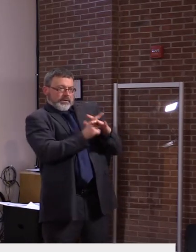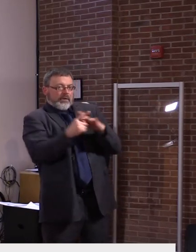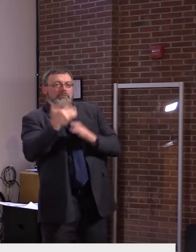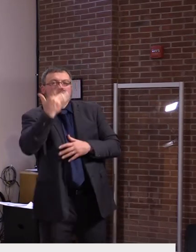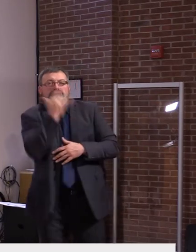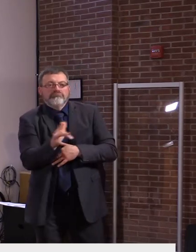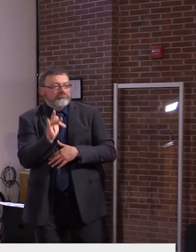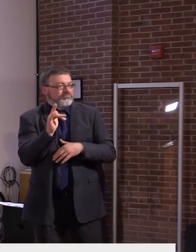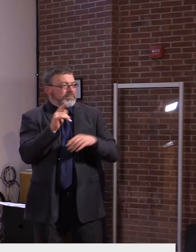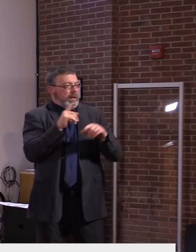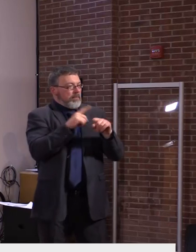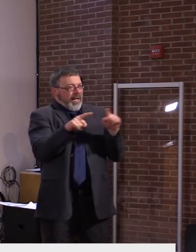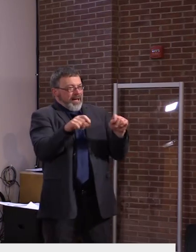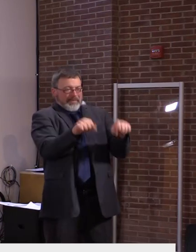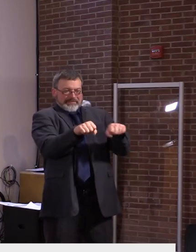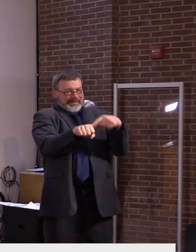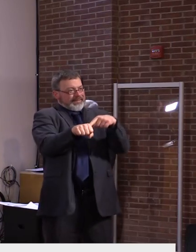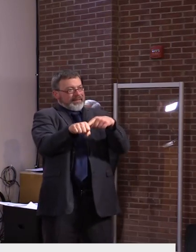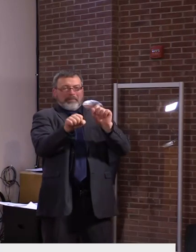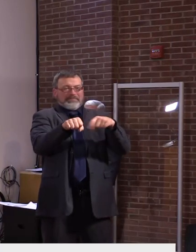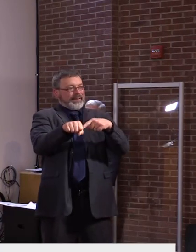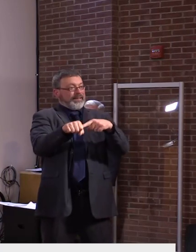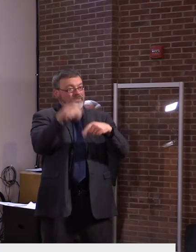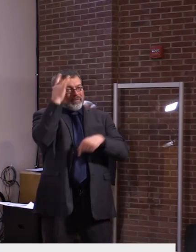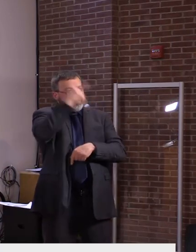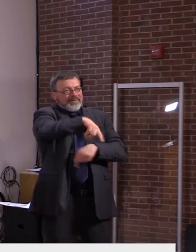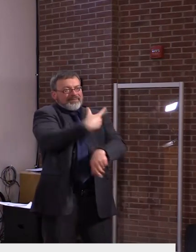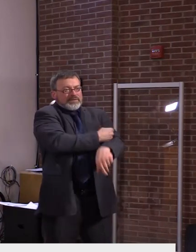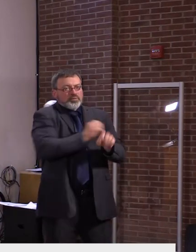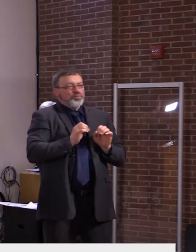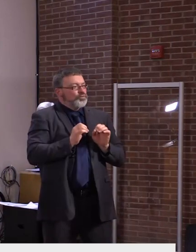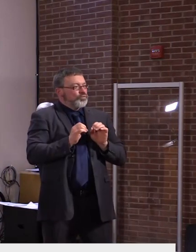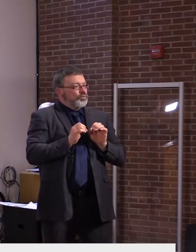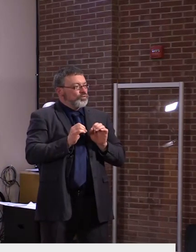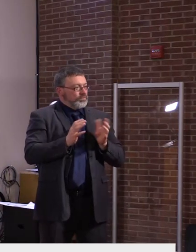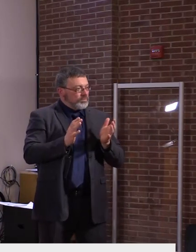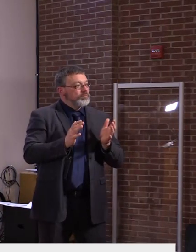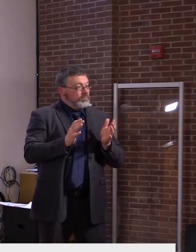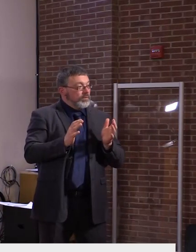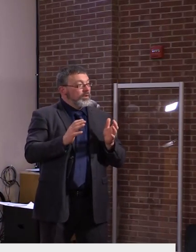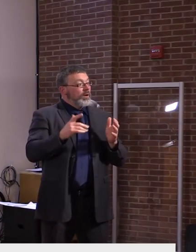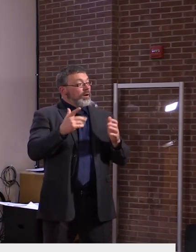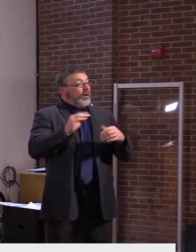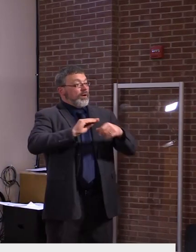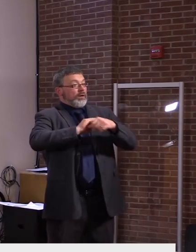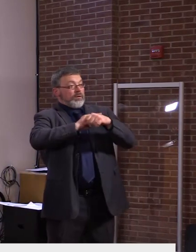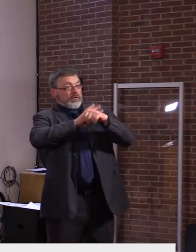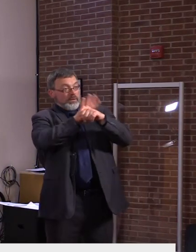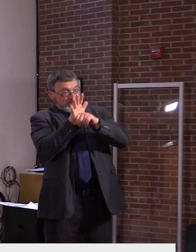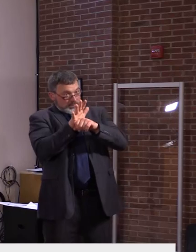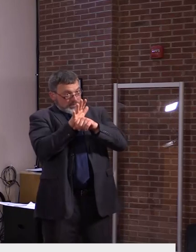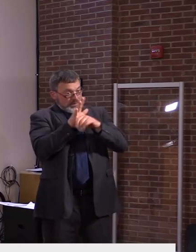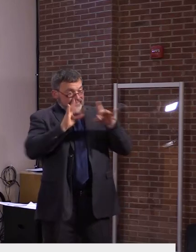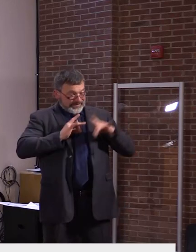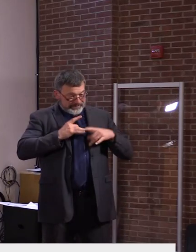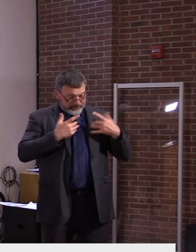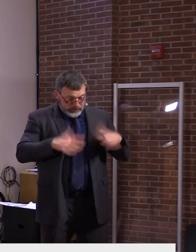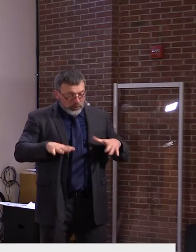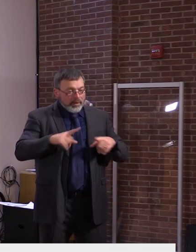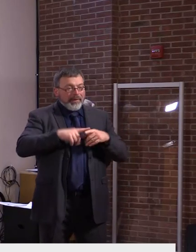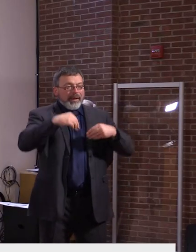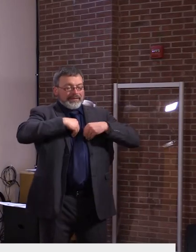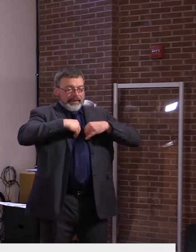time, there's still evidence that some of the chronic things that can happen after COVID, like long COVID, can happen no matter what